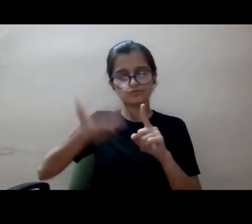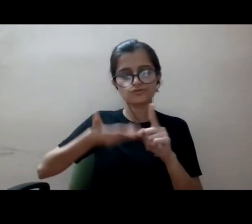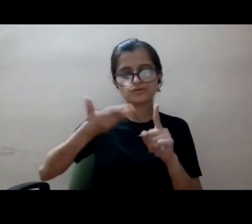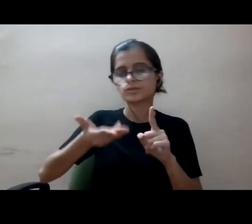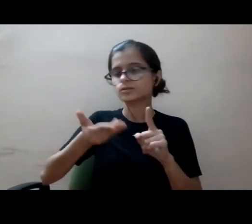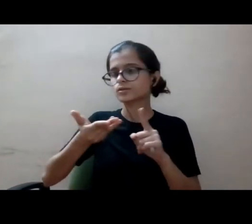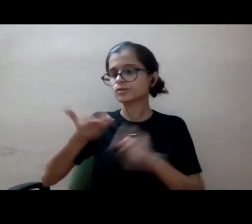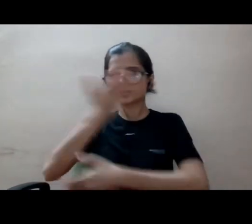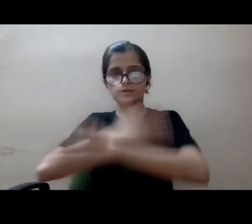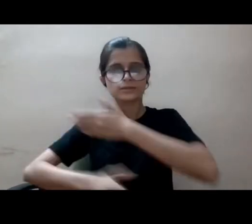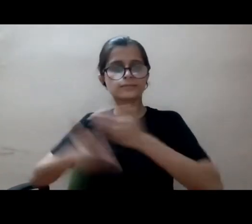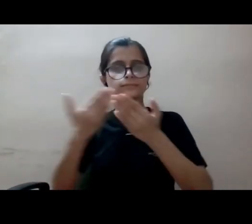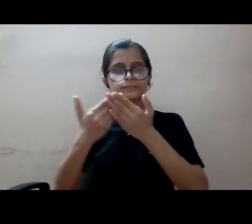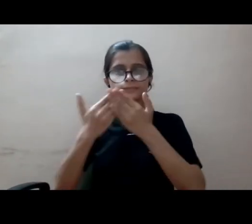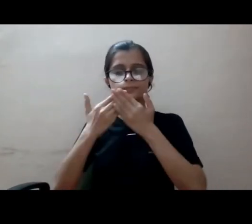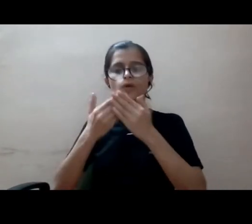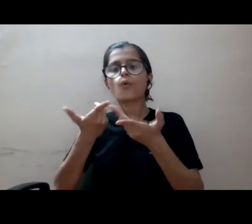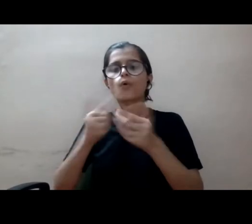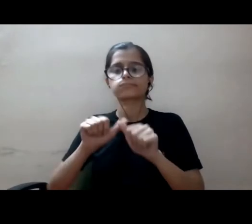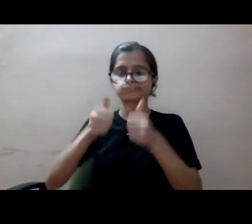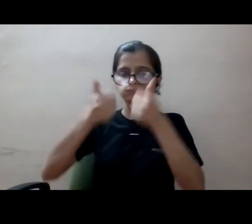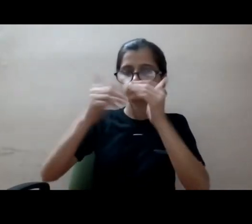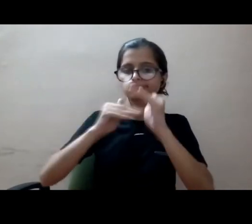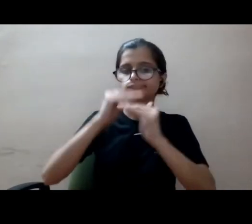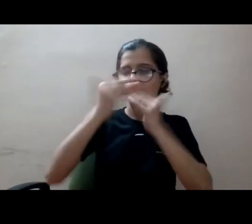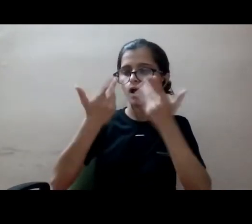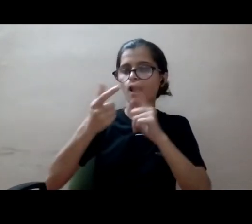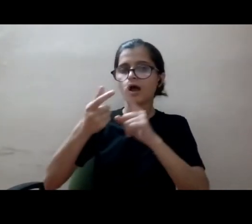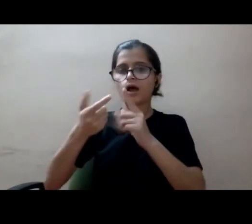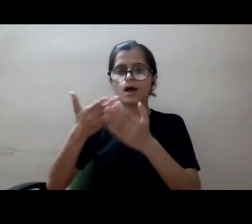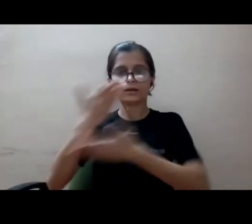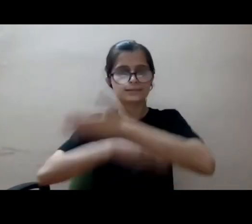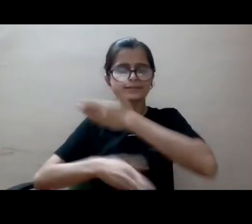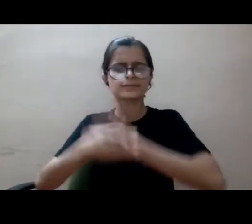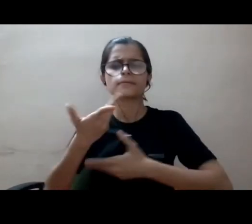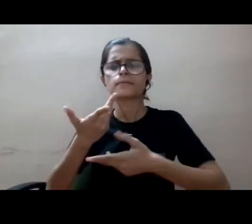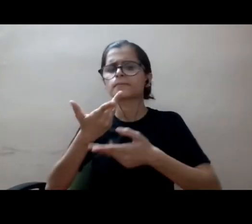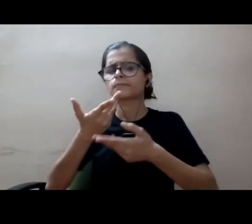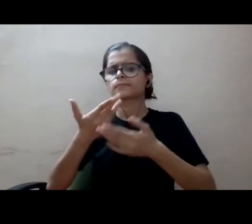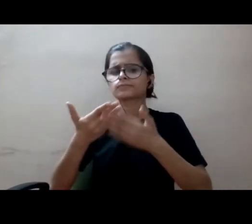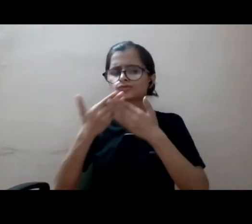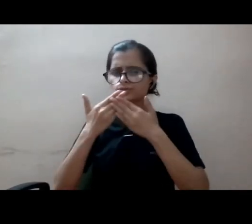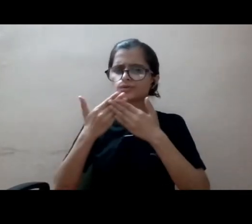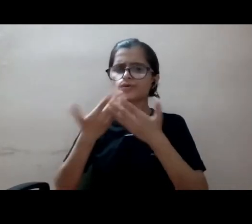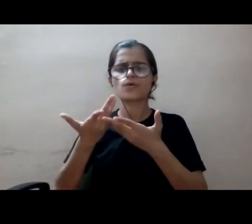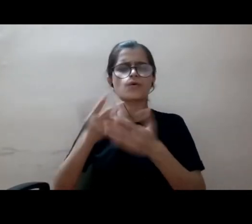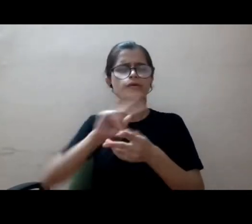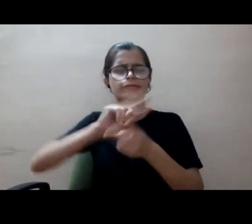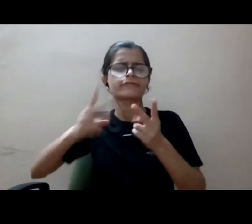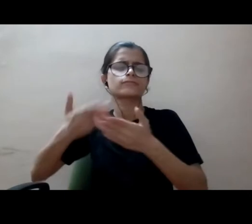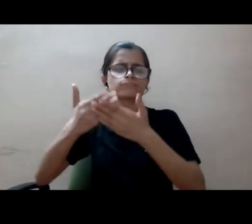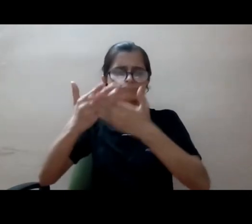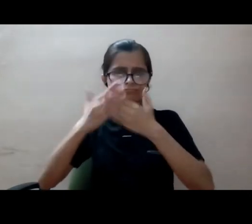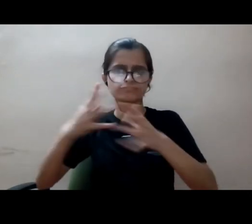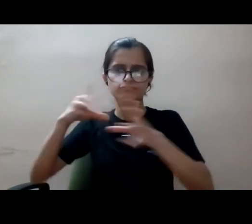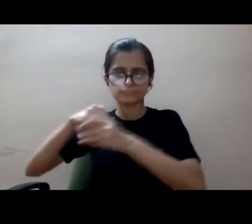studies, performance studies, or any form of cultural studies. The individual,